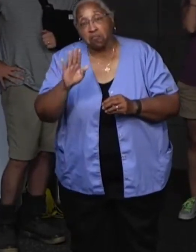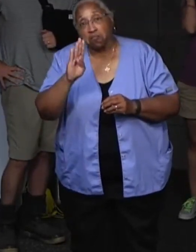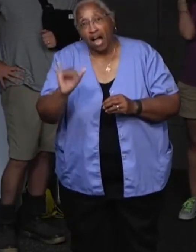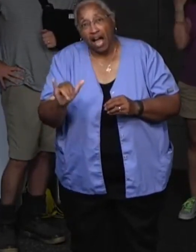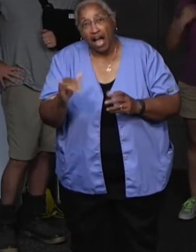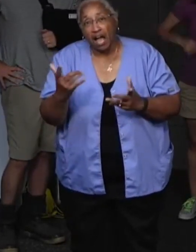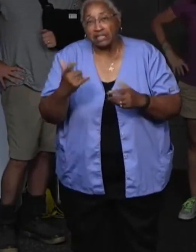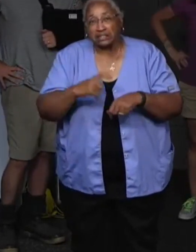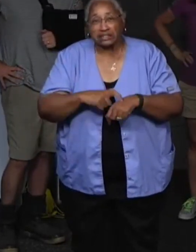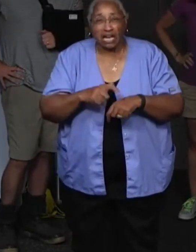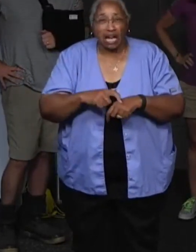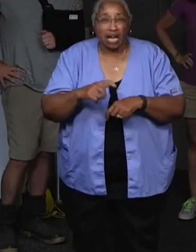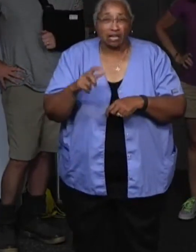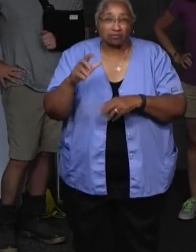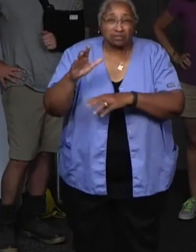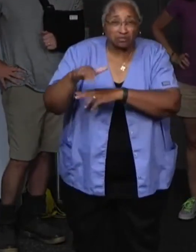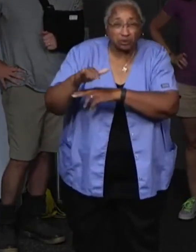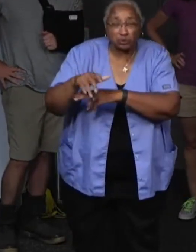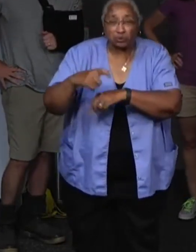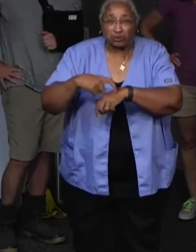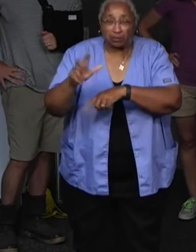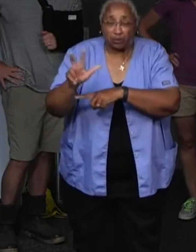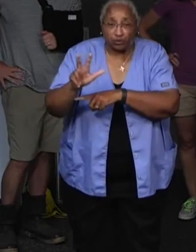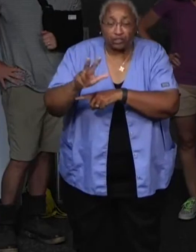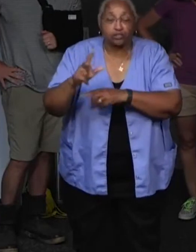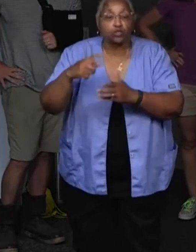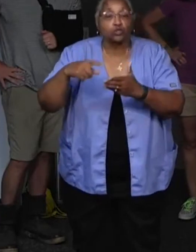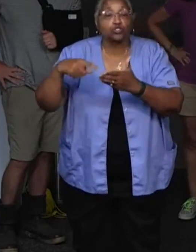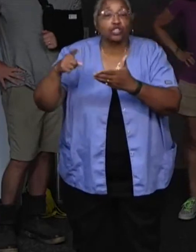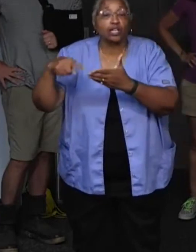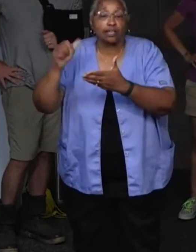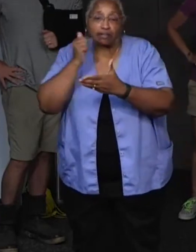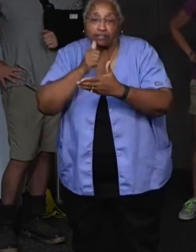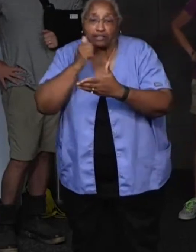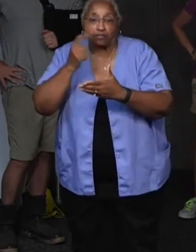So check for any kind of changes on a daily basis.